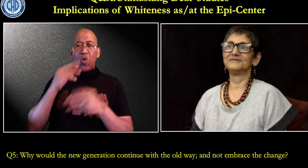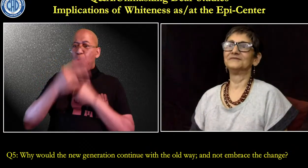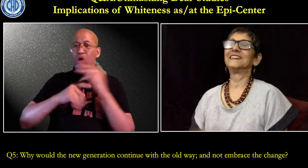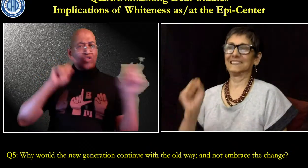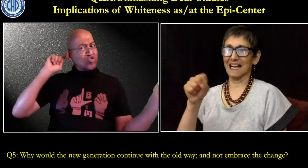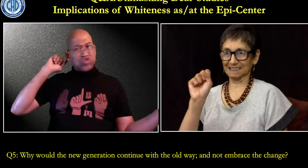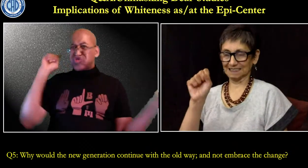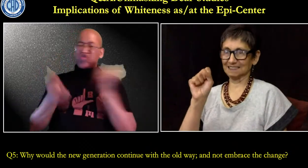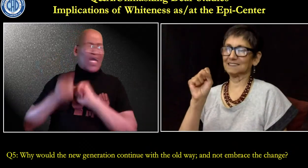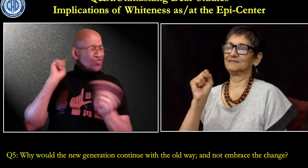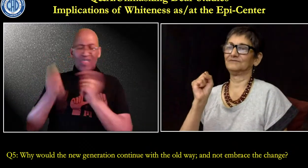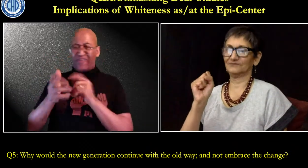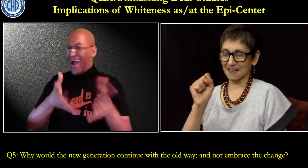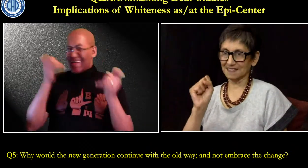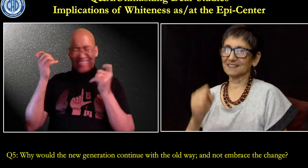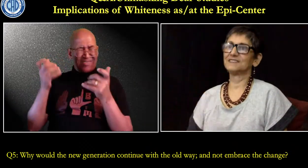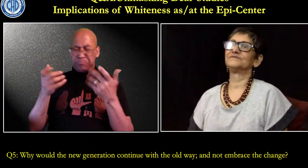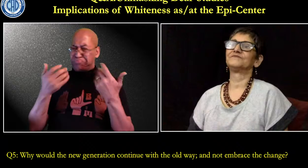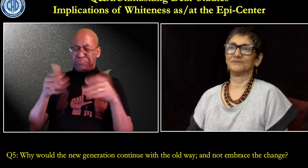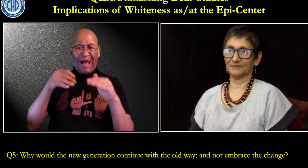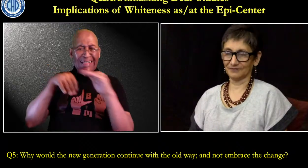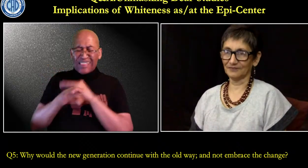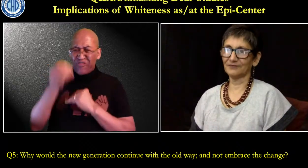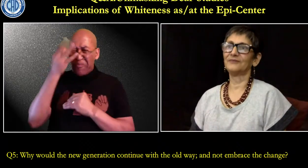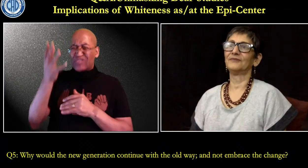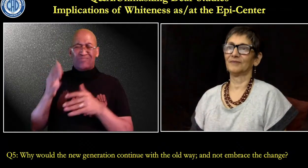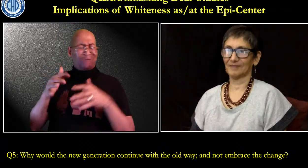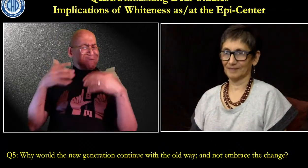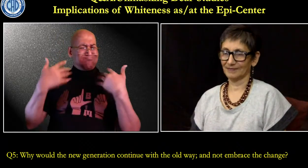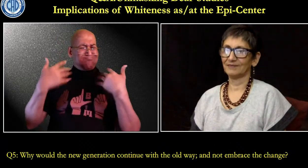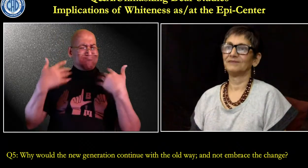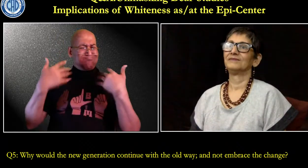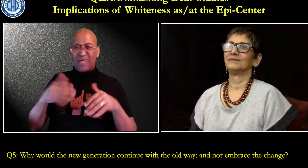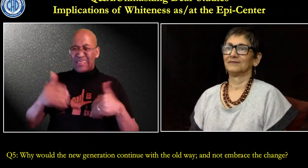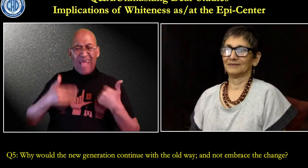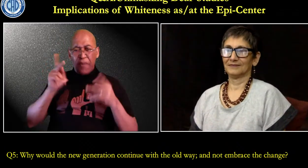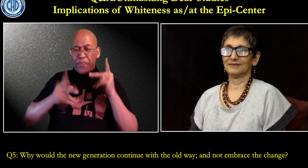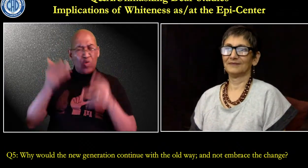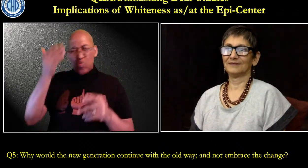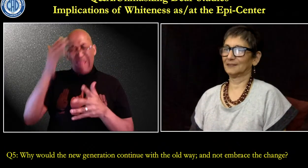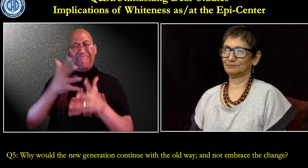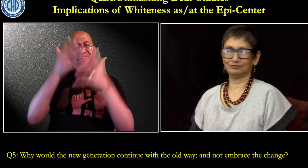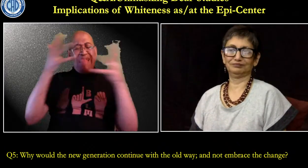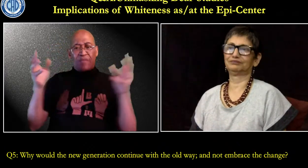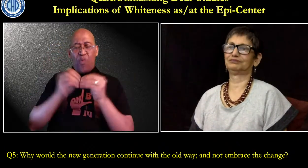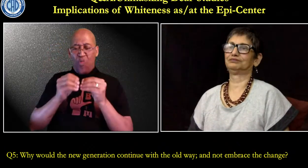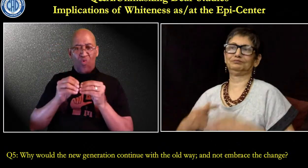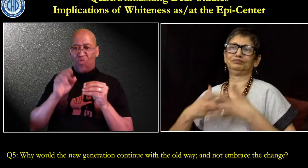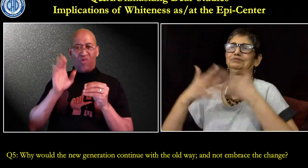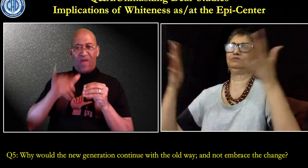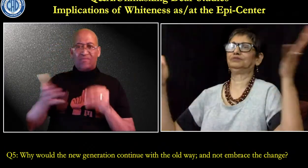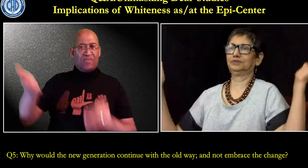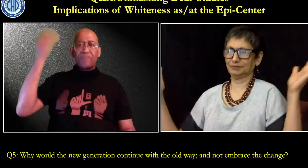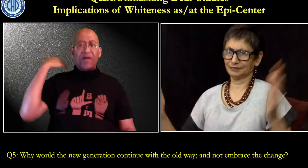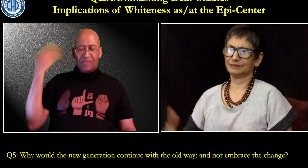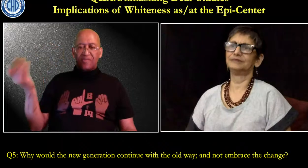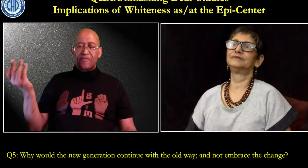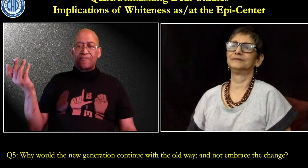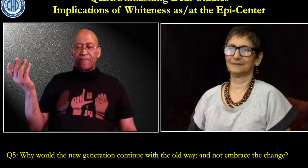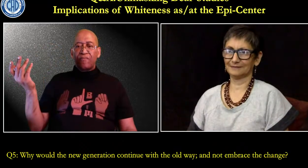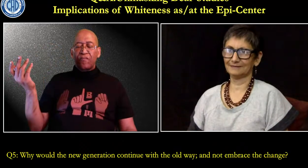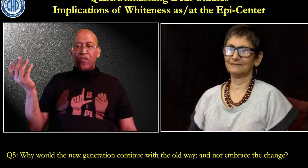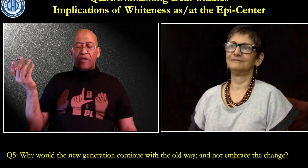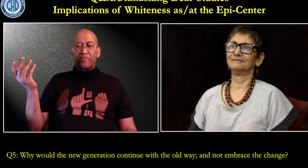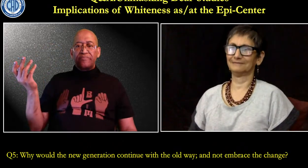The world is changing now and fast. The world is changing completely, evolving. And young people know